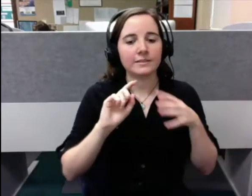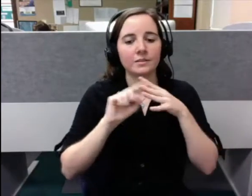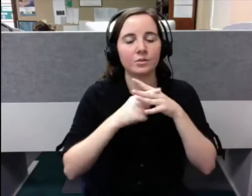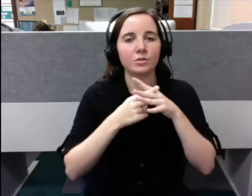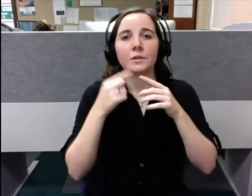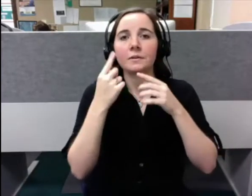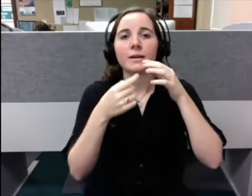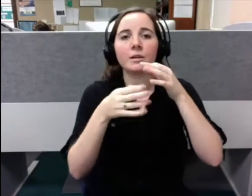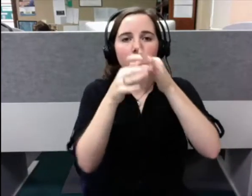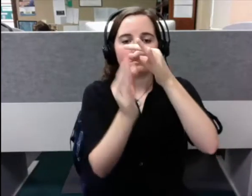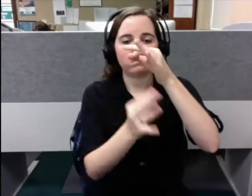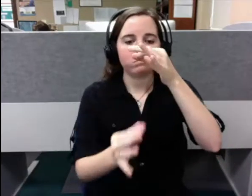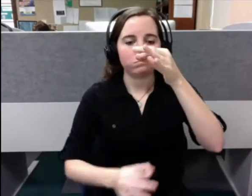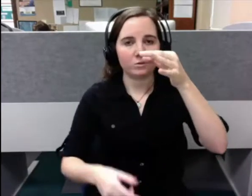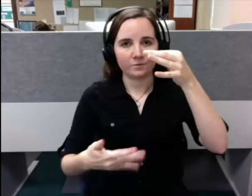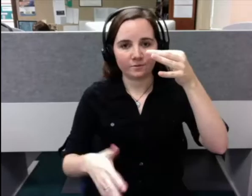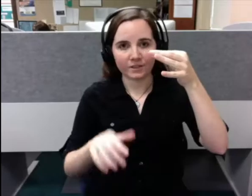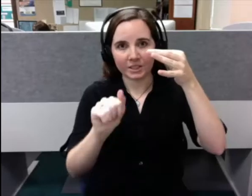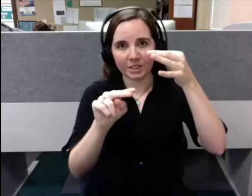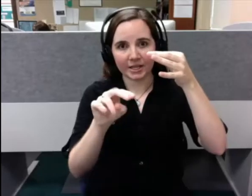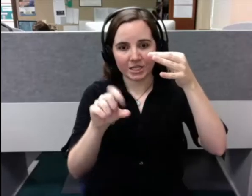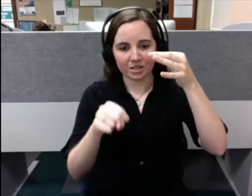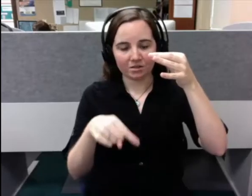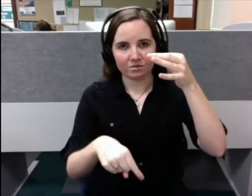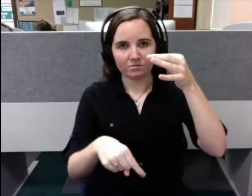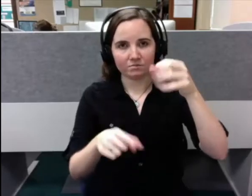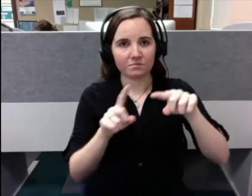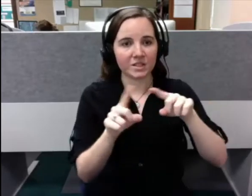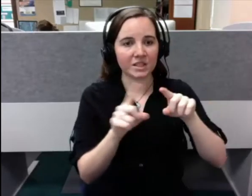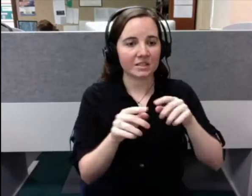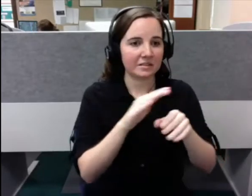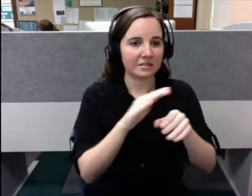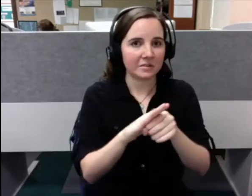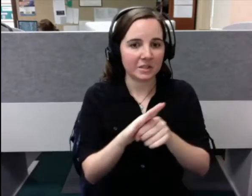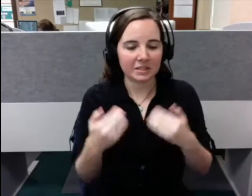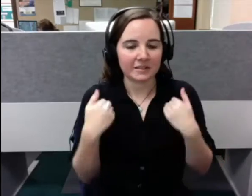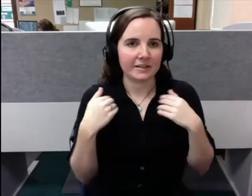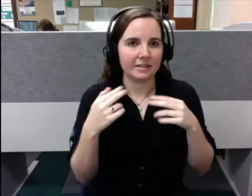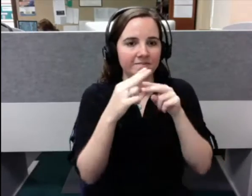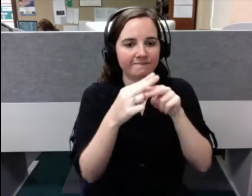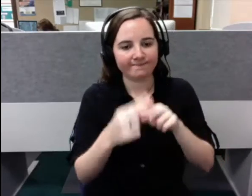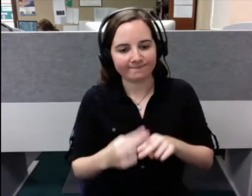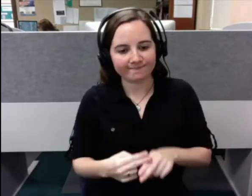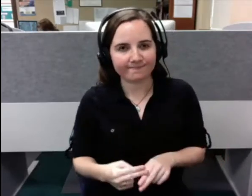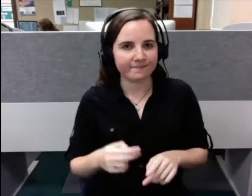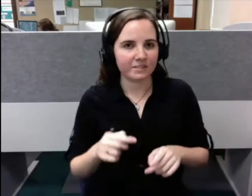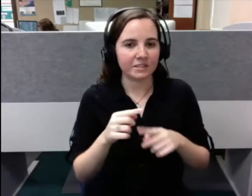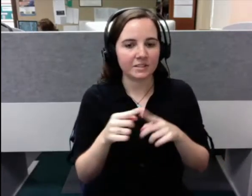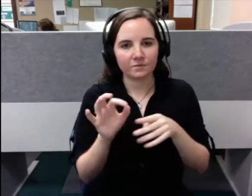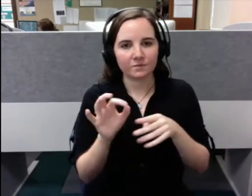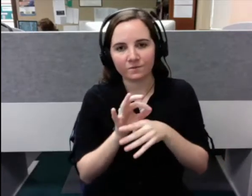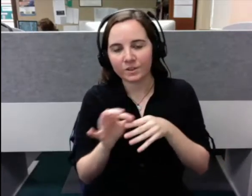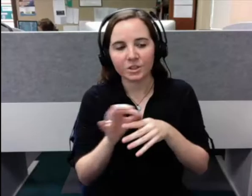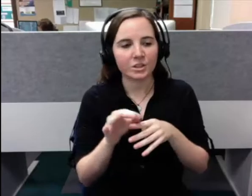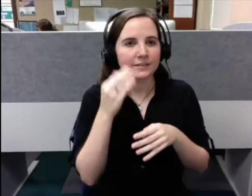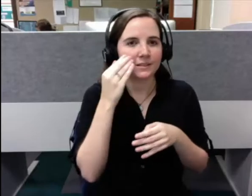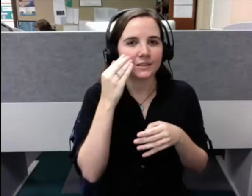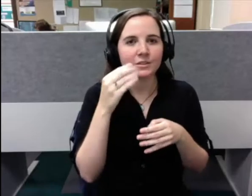anus. Different regions of the alimentary canal are going to be specialized and will be given different names. For example, the mouth,